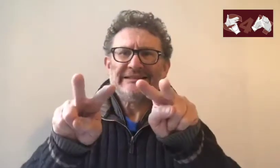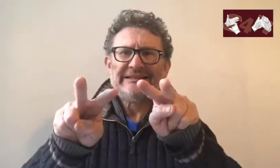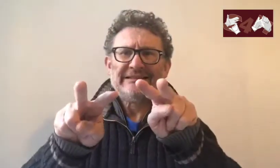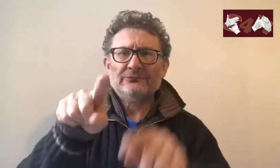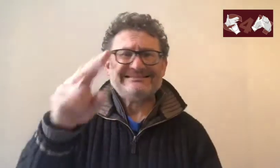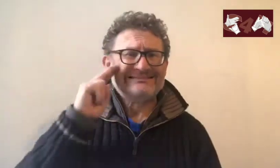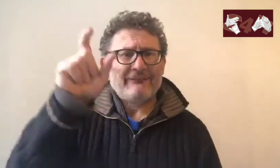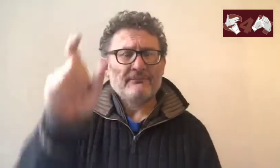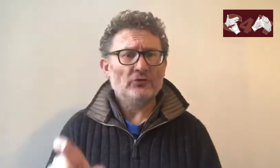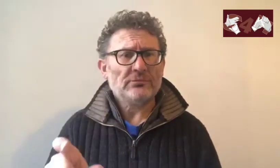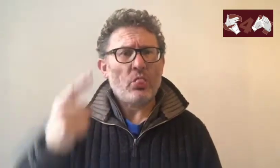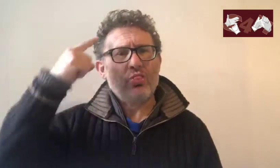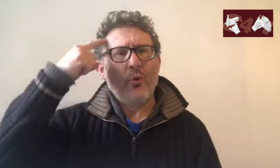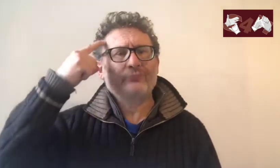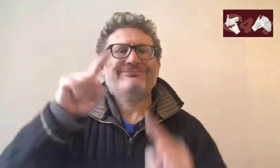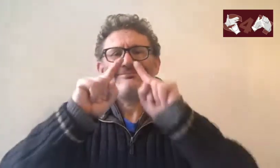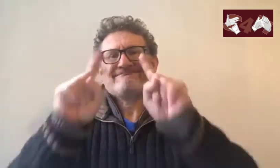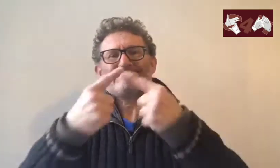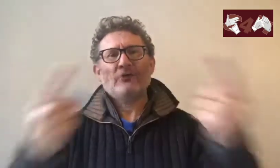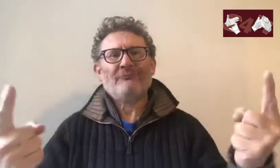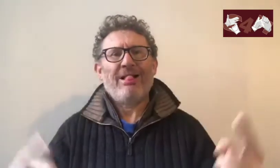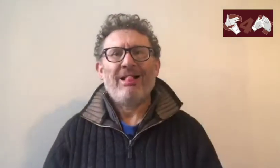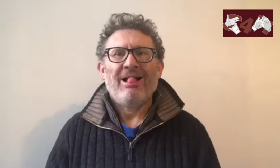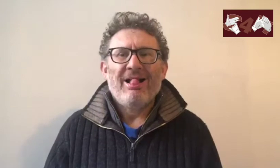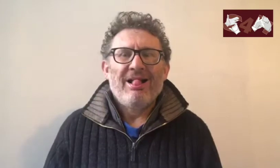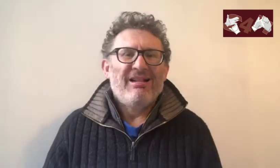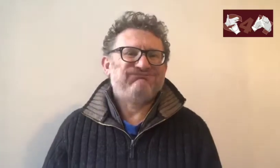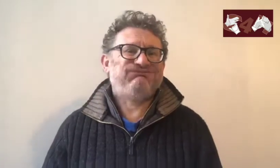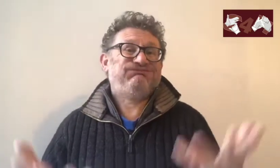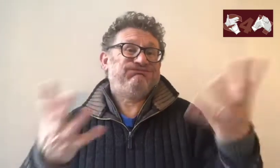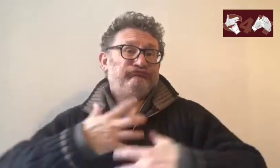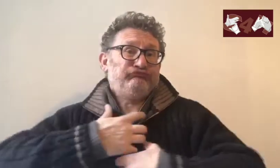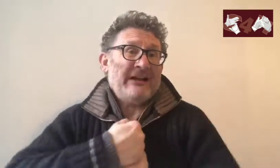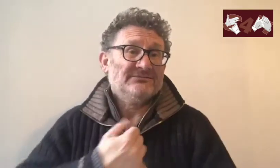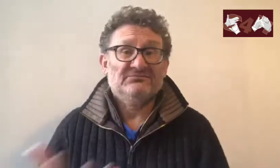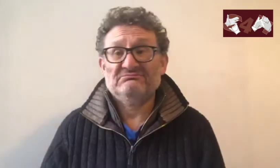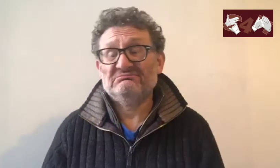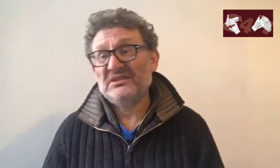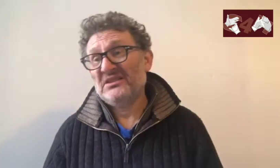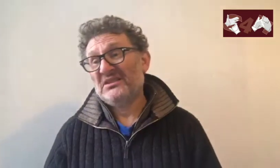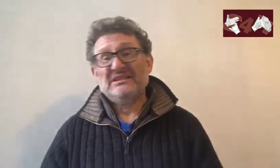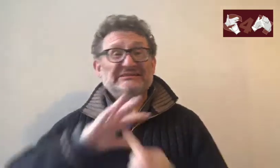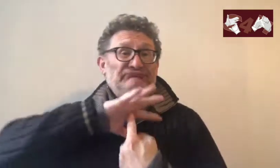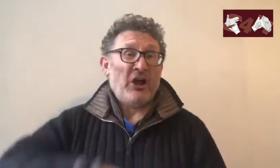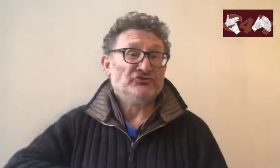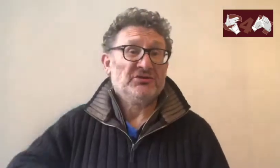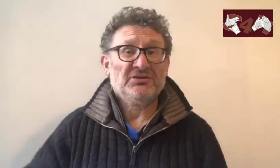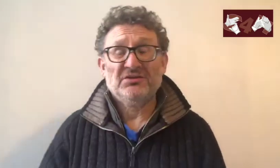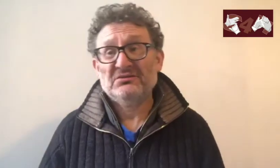me just to move forward. So it's important for you just to consider, a lot of people might look at a deaf person and go, gosh, surely deaf people can't do anything